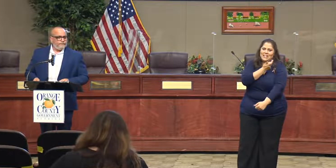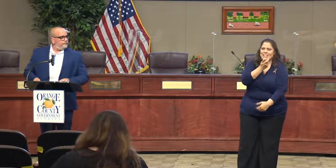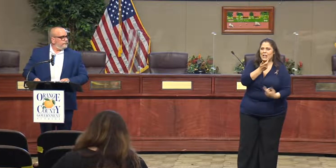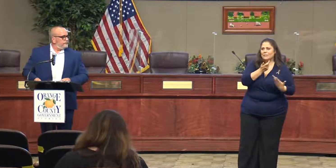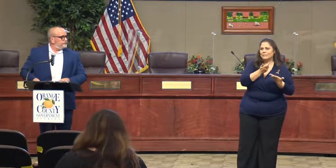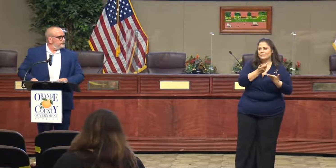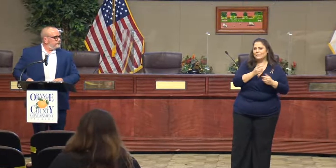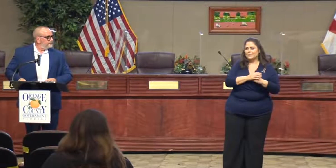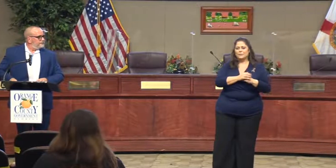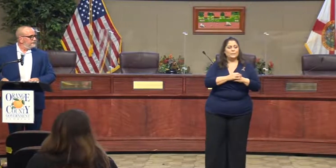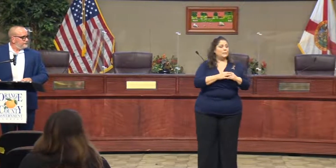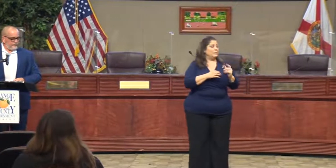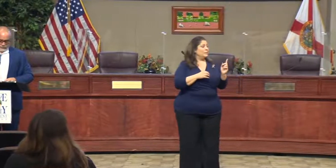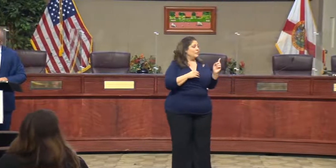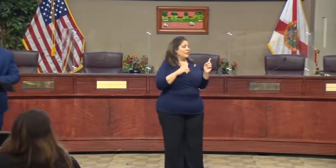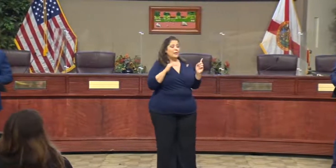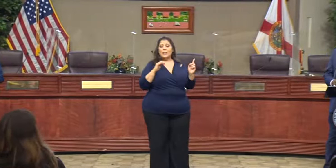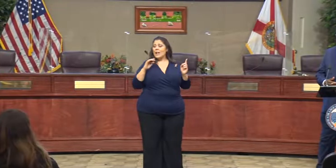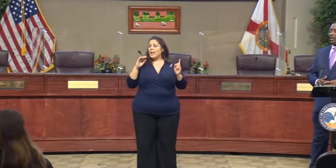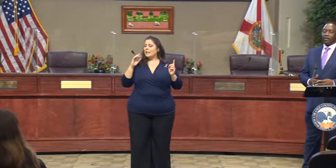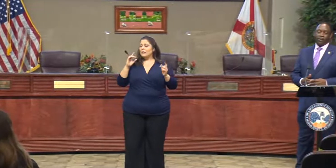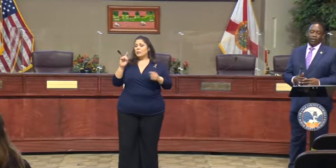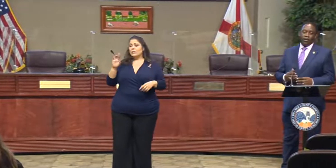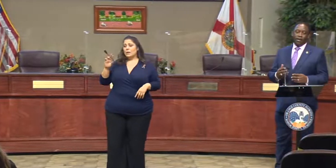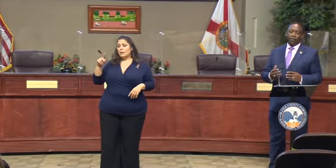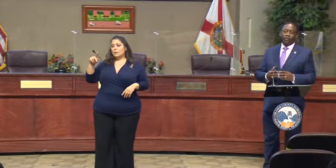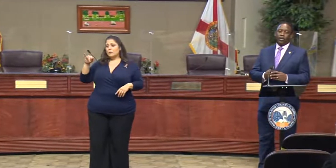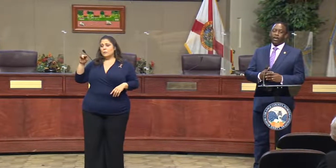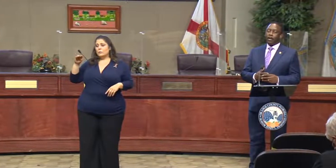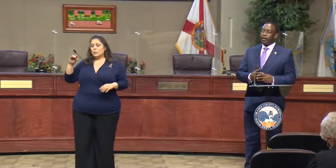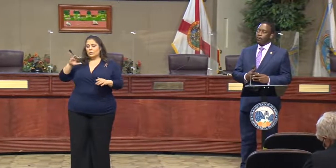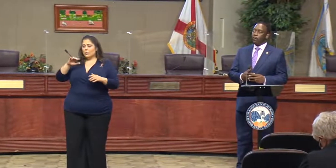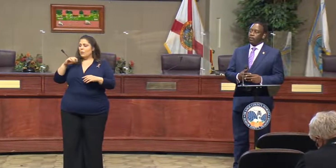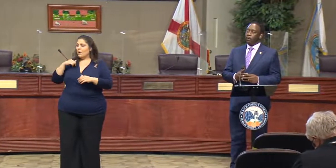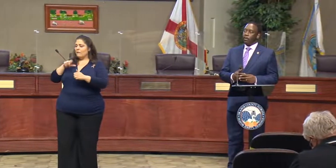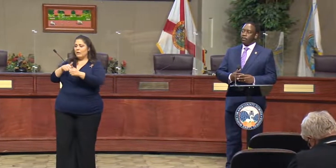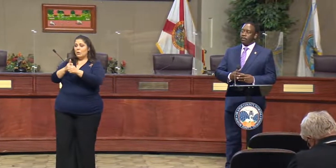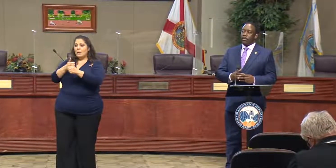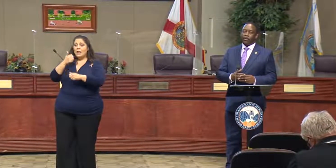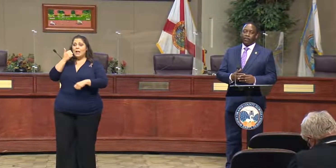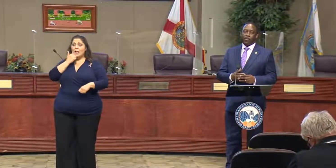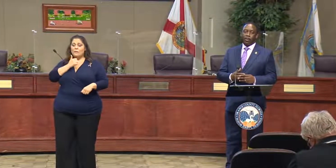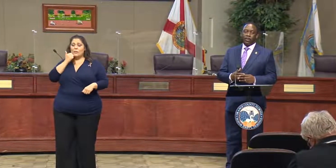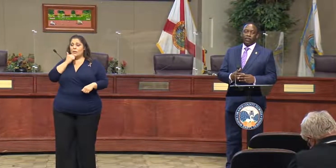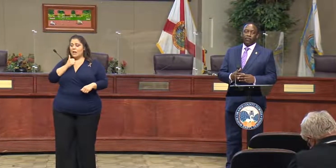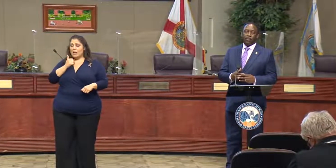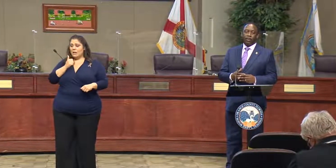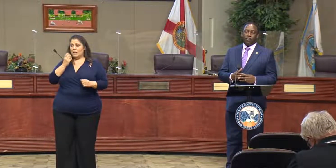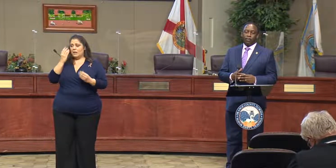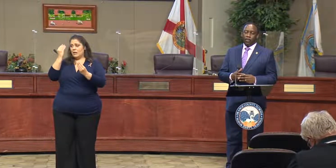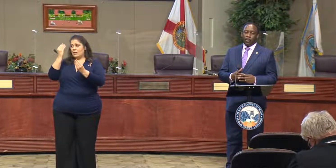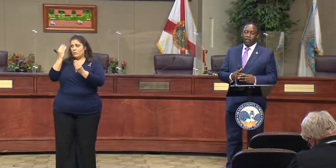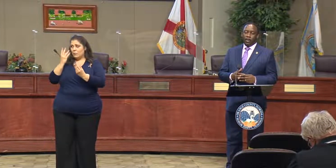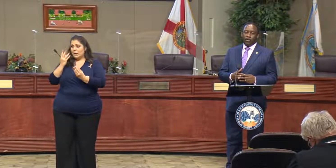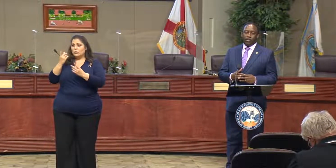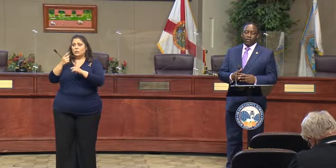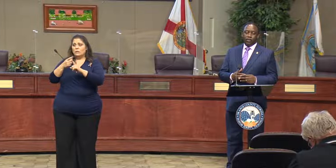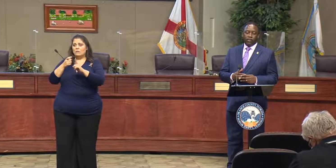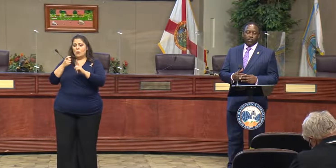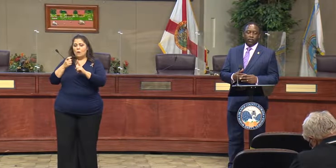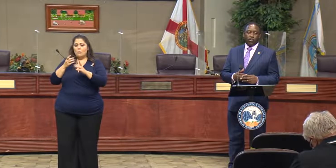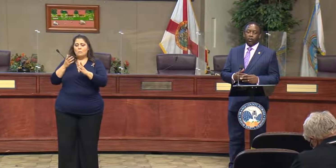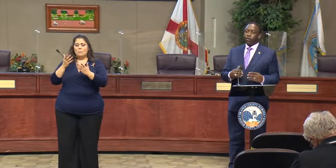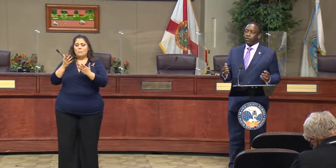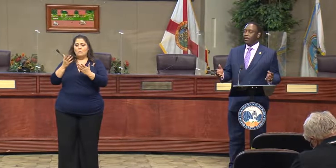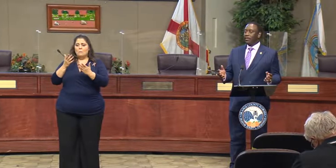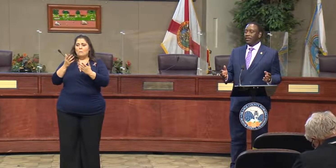And follow up to what Dr. Pino is saying here, every day we receive information from individuals